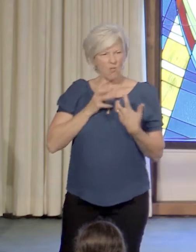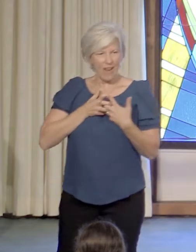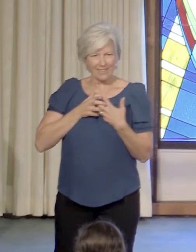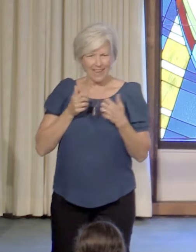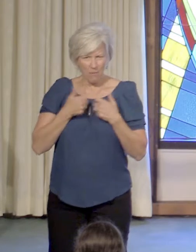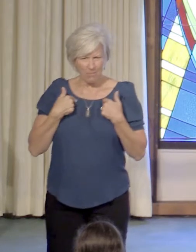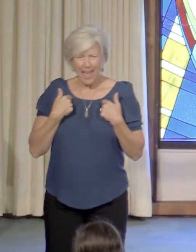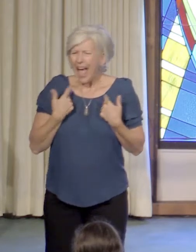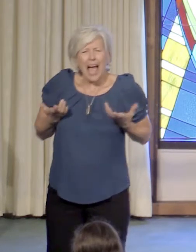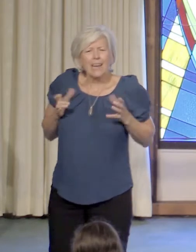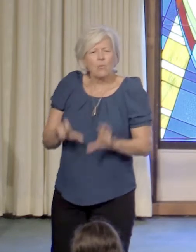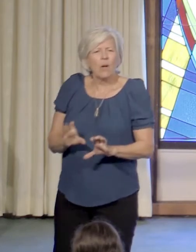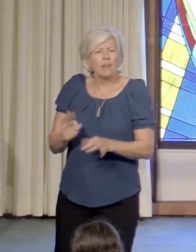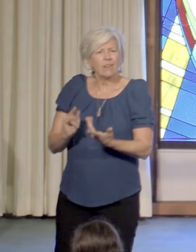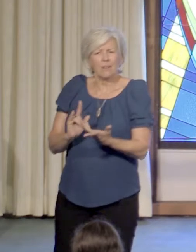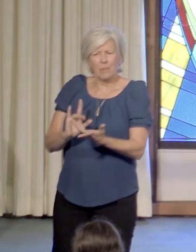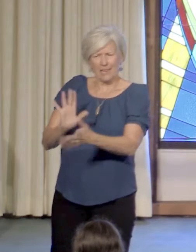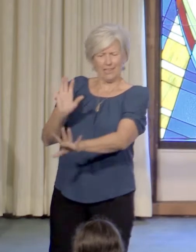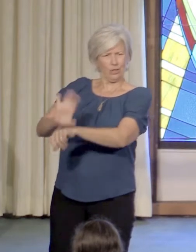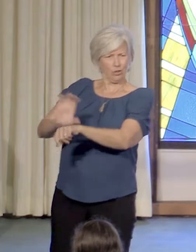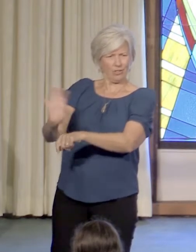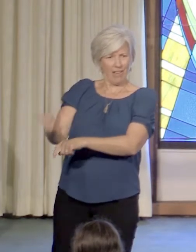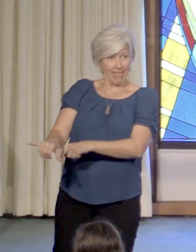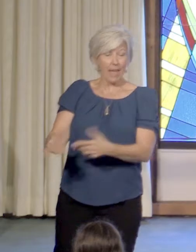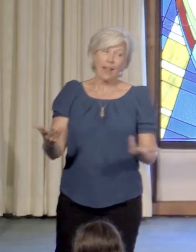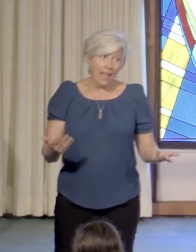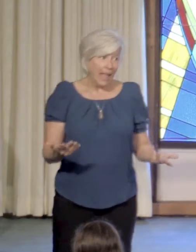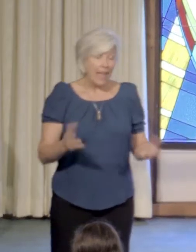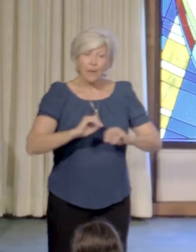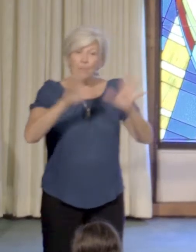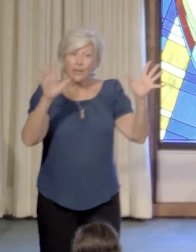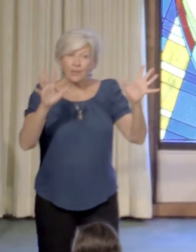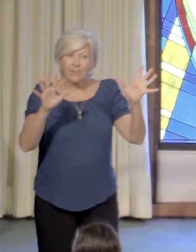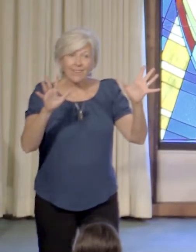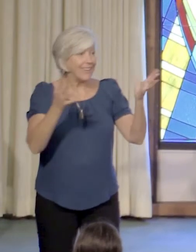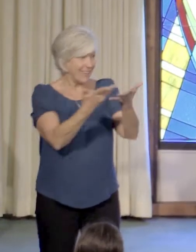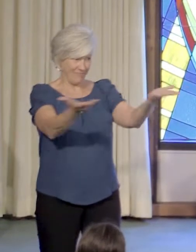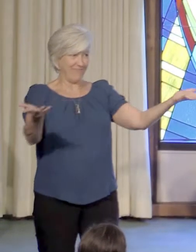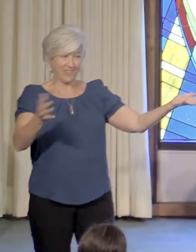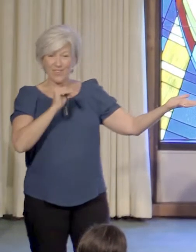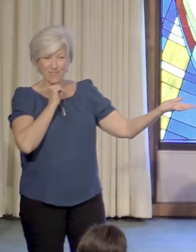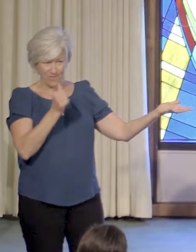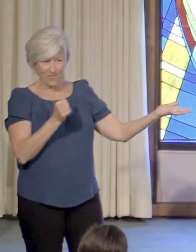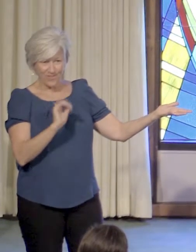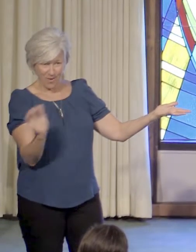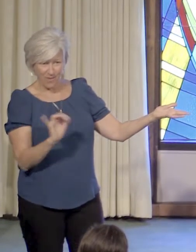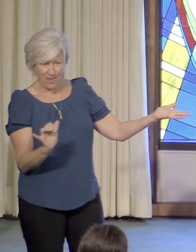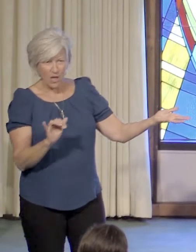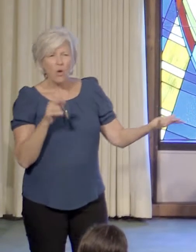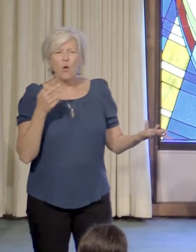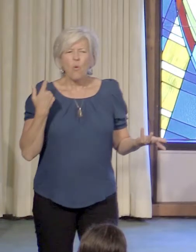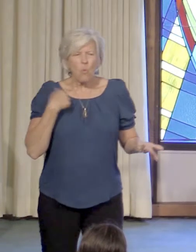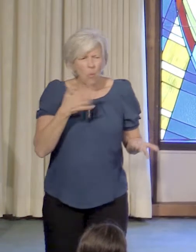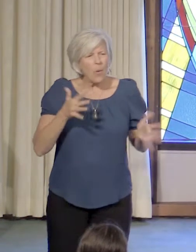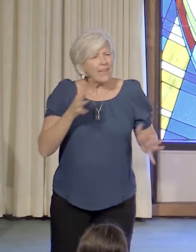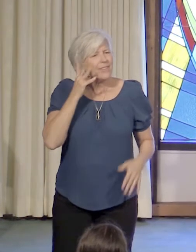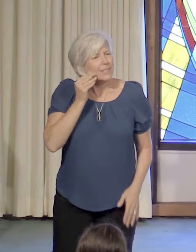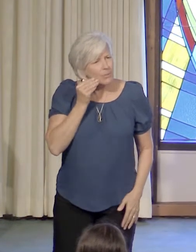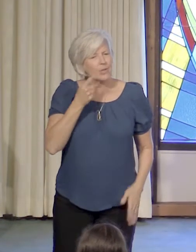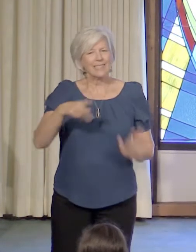church like that. And, you know, apparently neither do a lot of us. We have experienced negative religion, and we